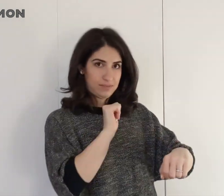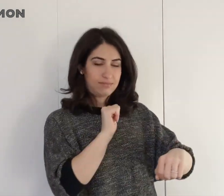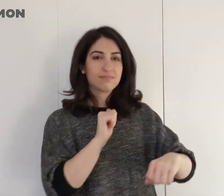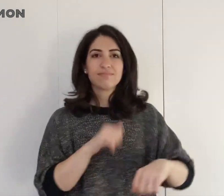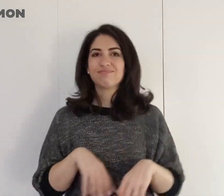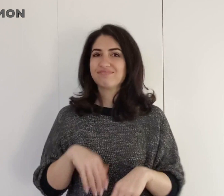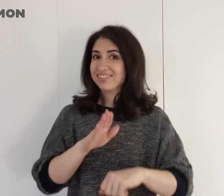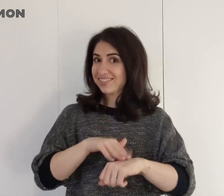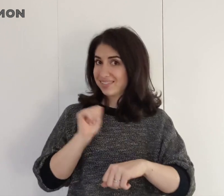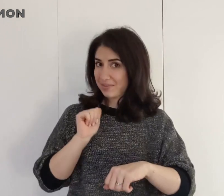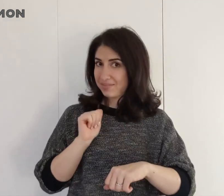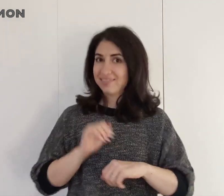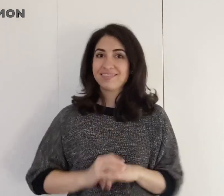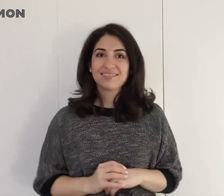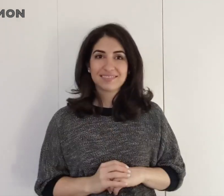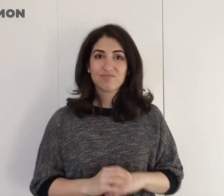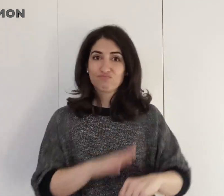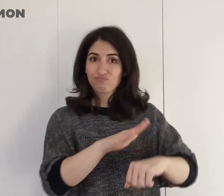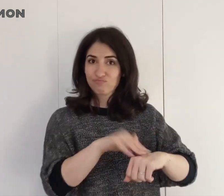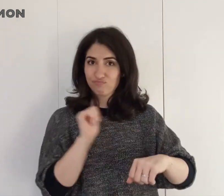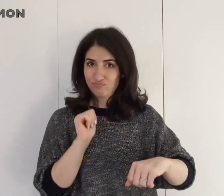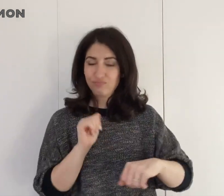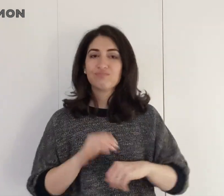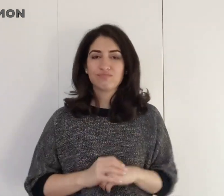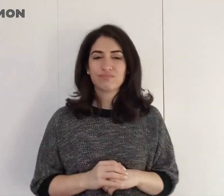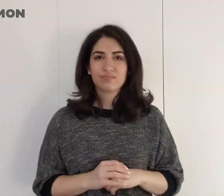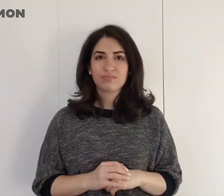summon. Summon.